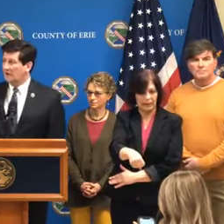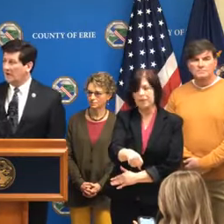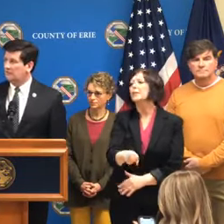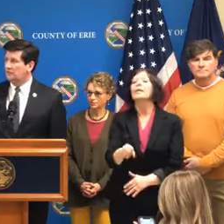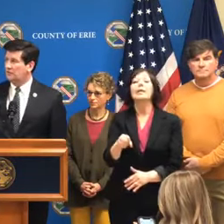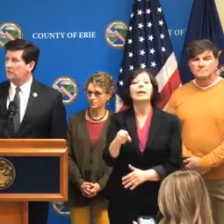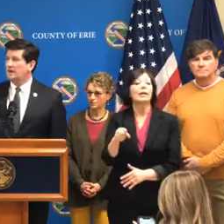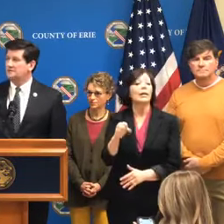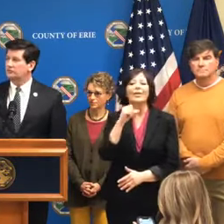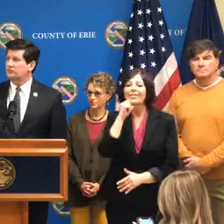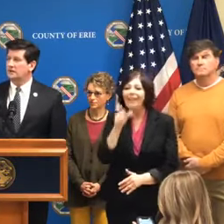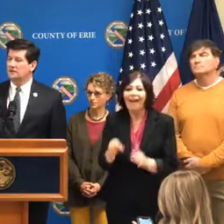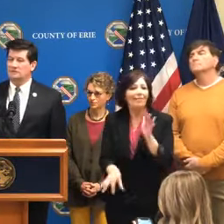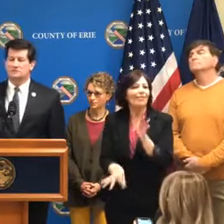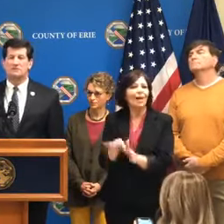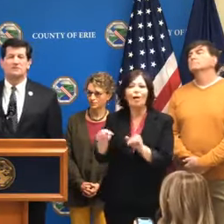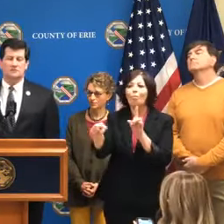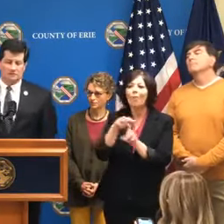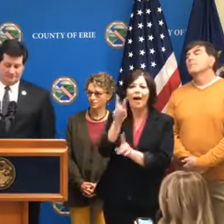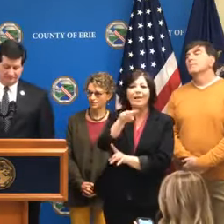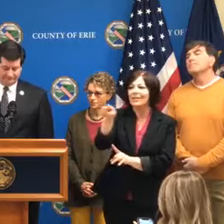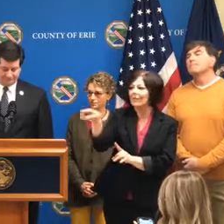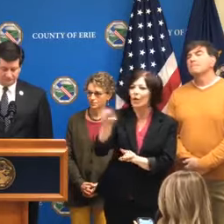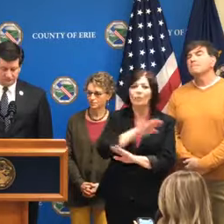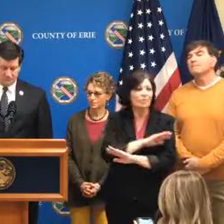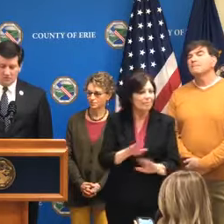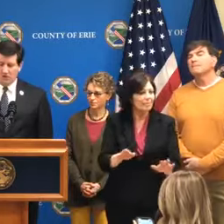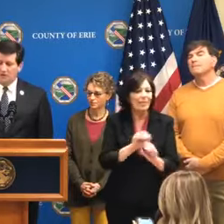have not found a positive with any of those individuals.